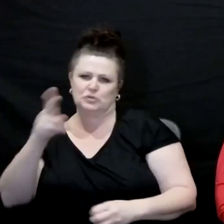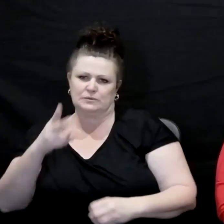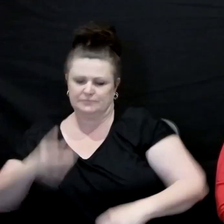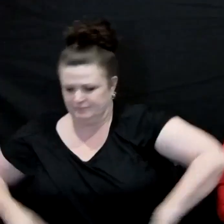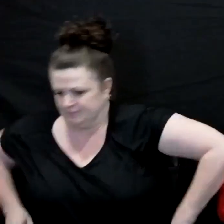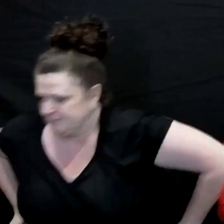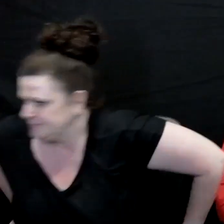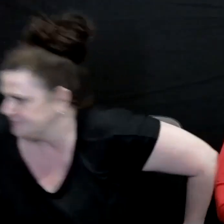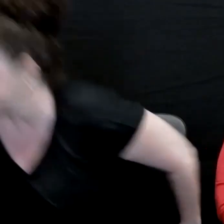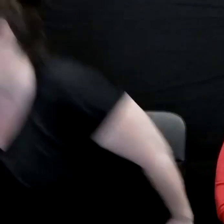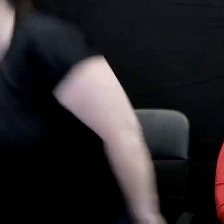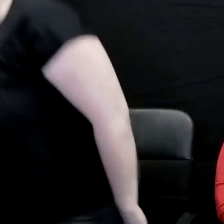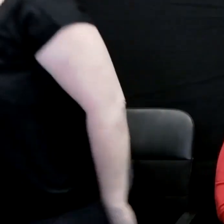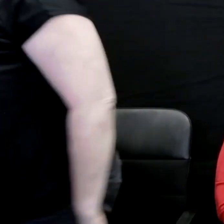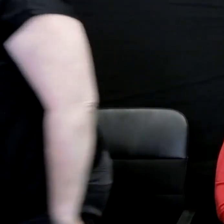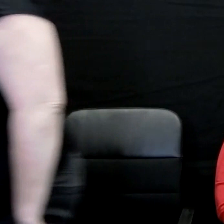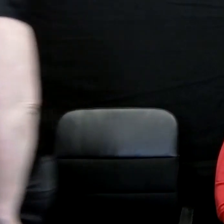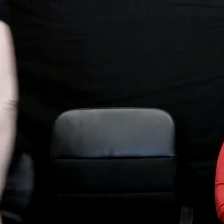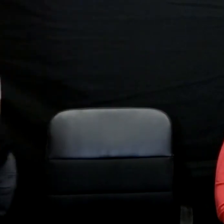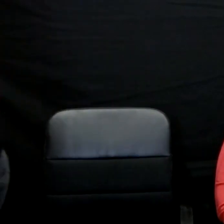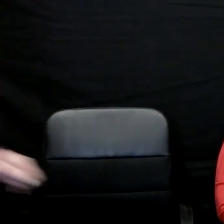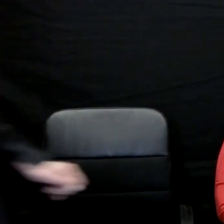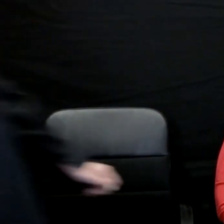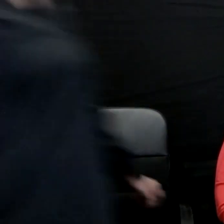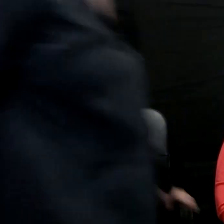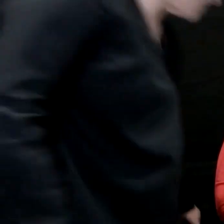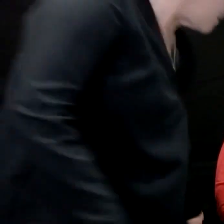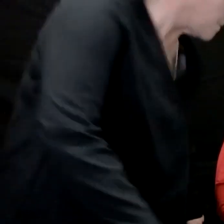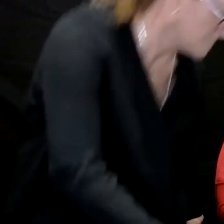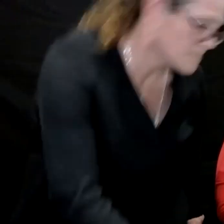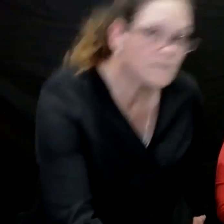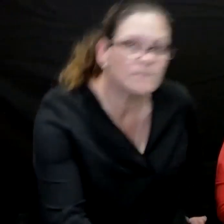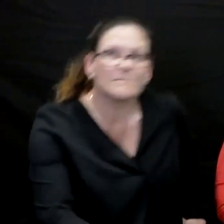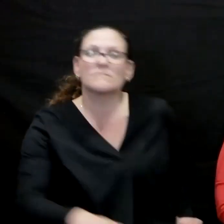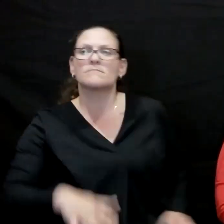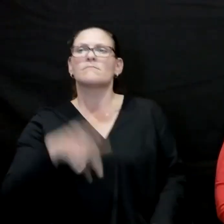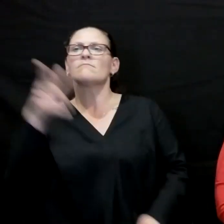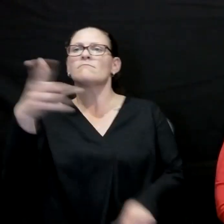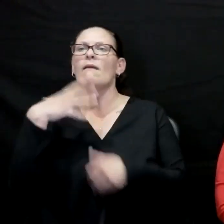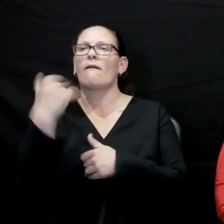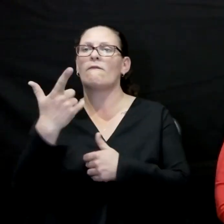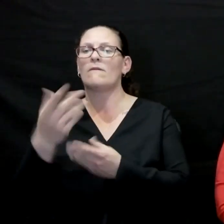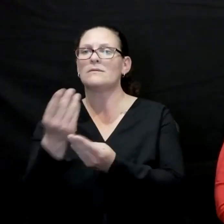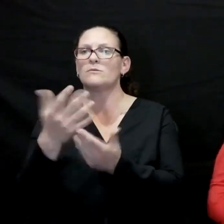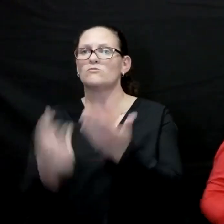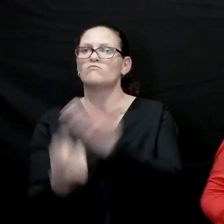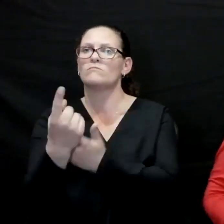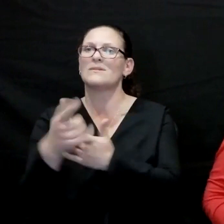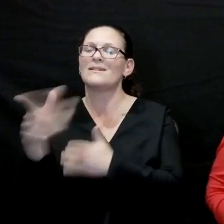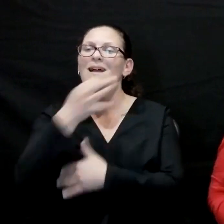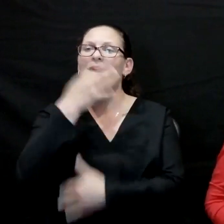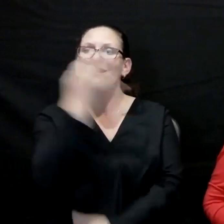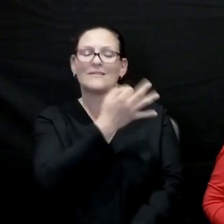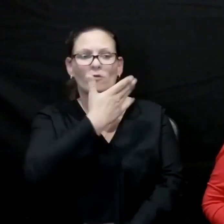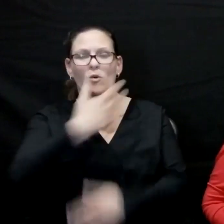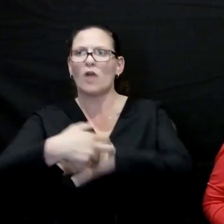It's asking an address for sending in a request for the review with the NDIA. So where